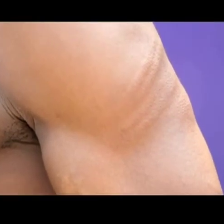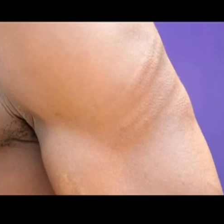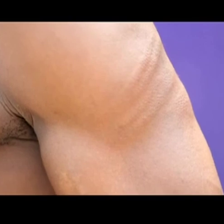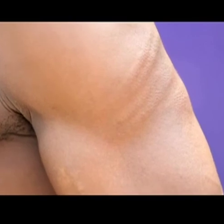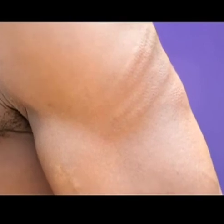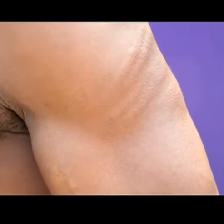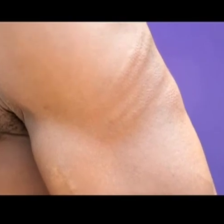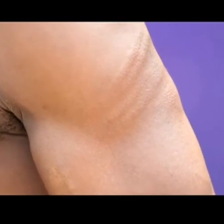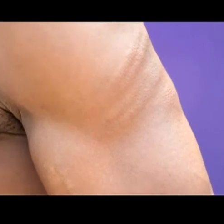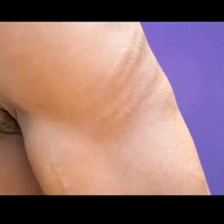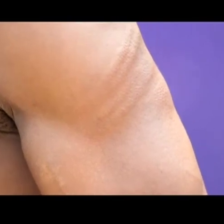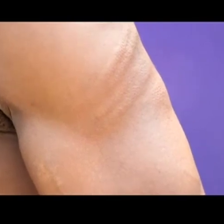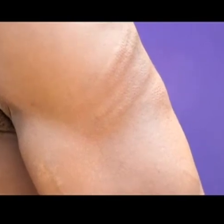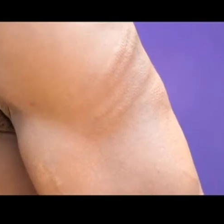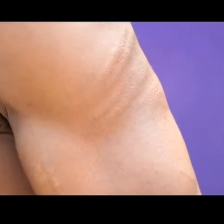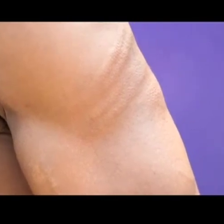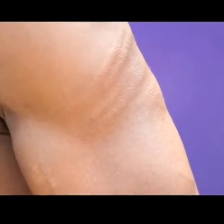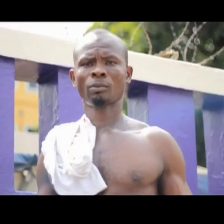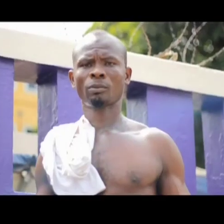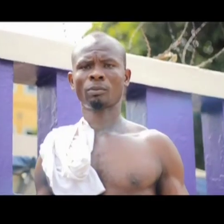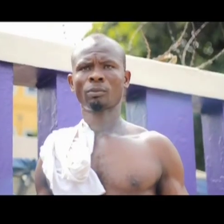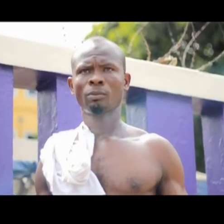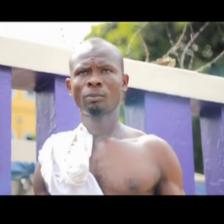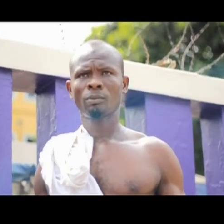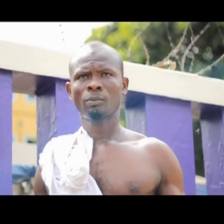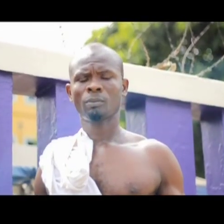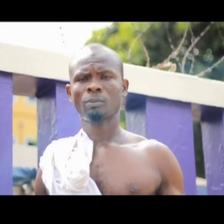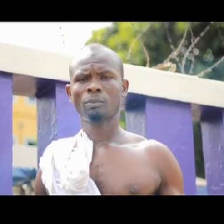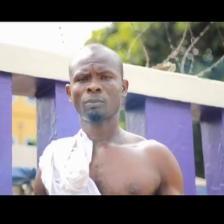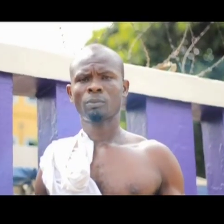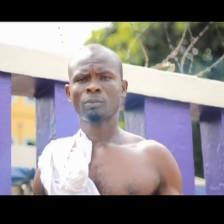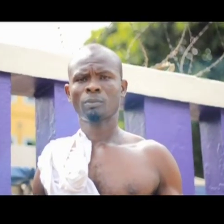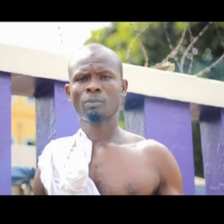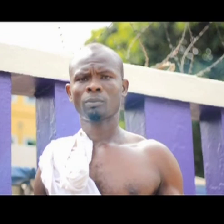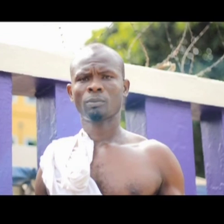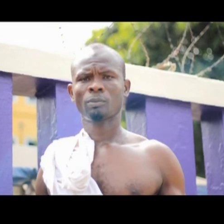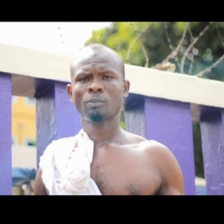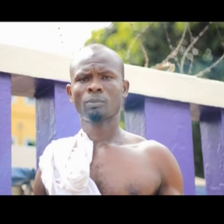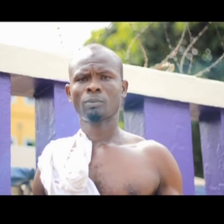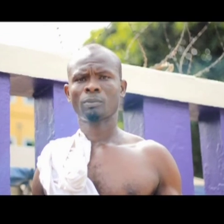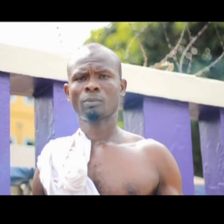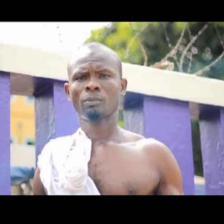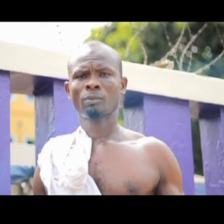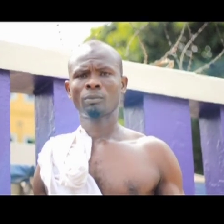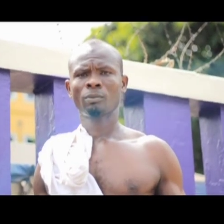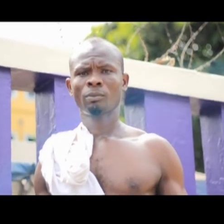because, according to him, many of such occurrences go unpunished.